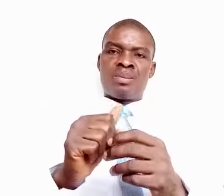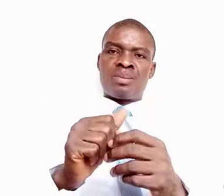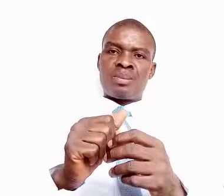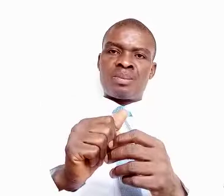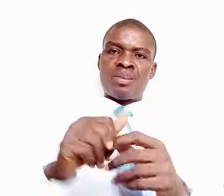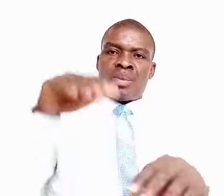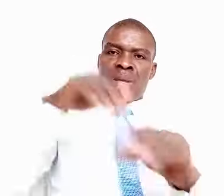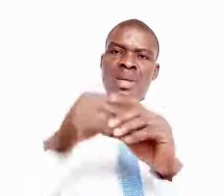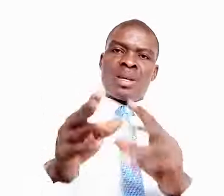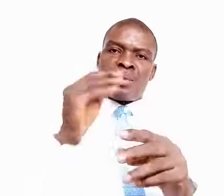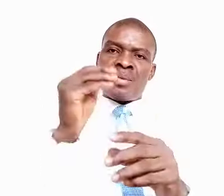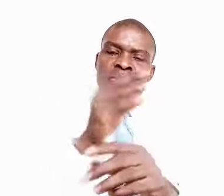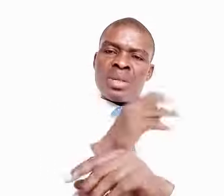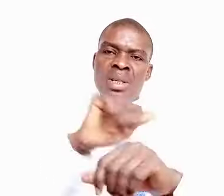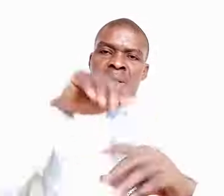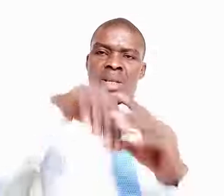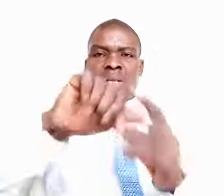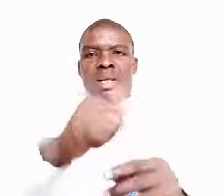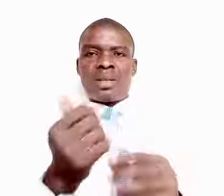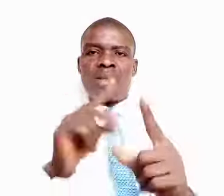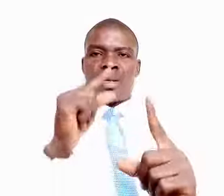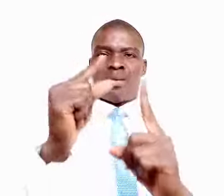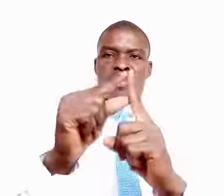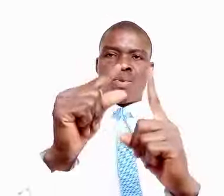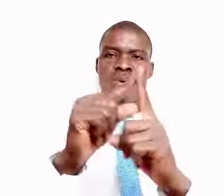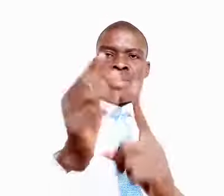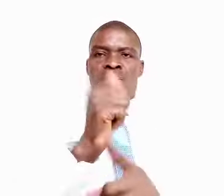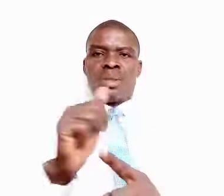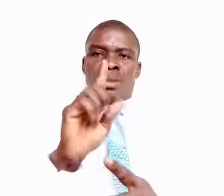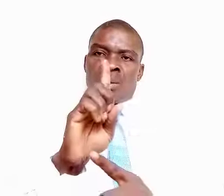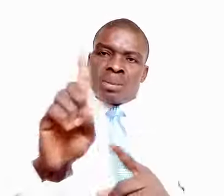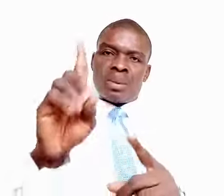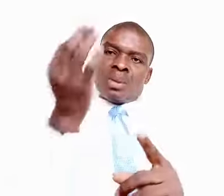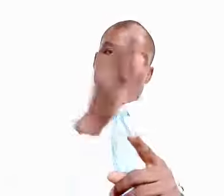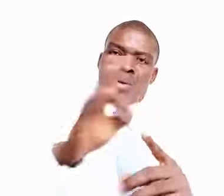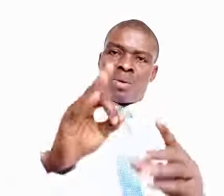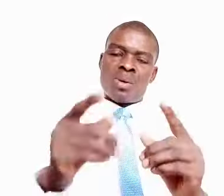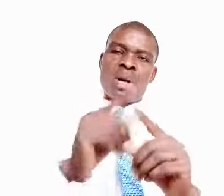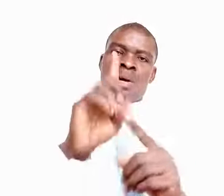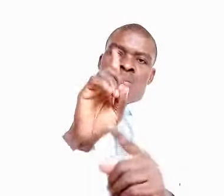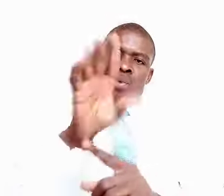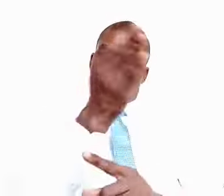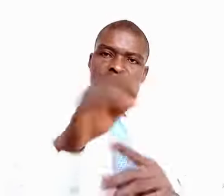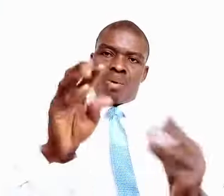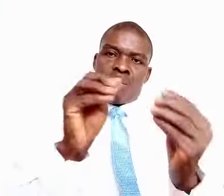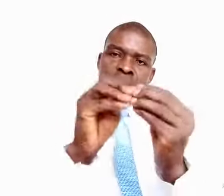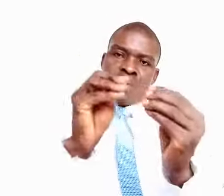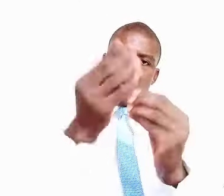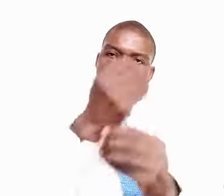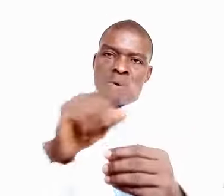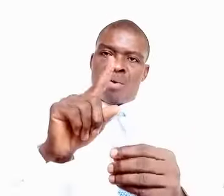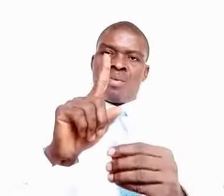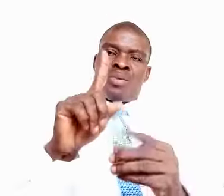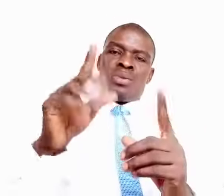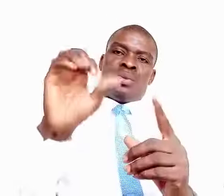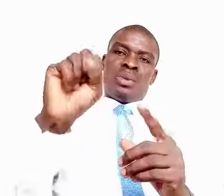A foot, in other words, is a combination of one stressed syllable and one or more of unstressed syllables.